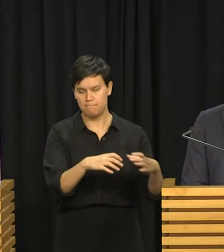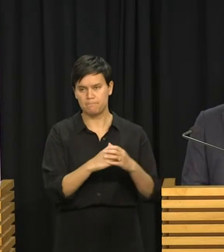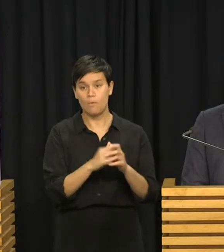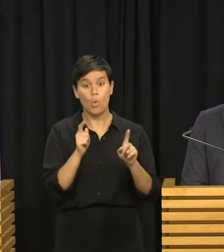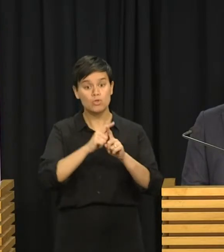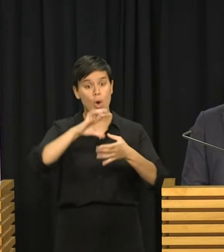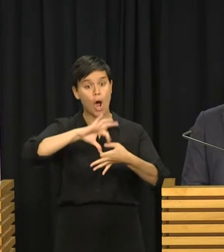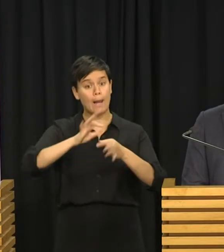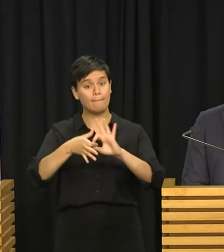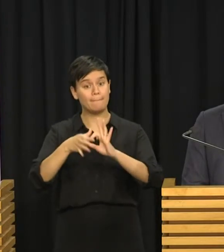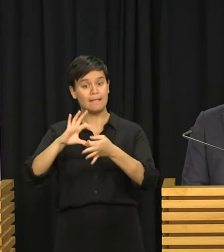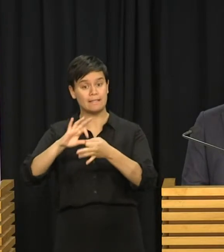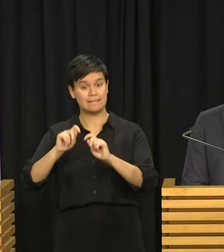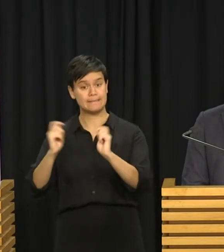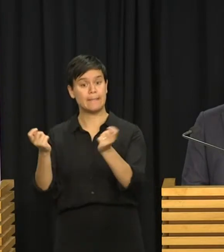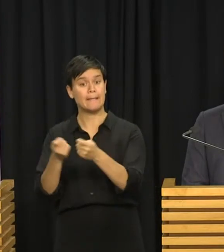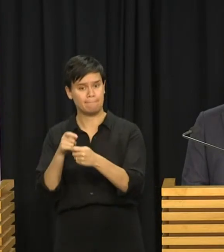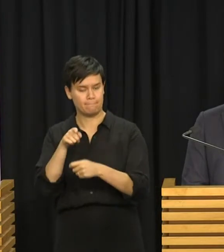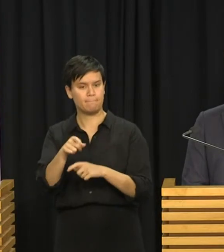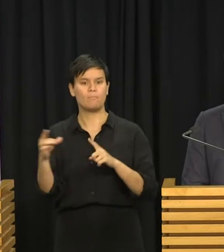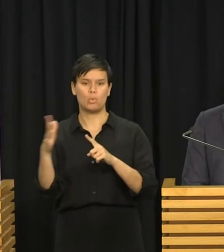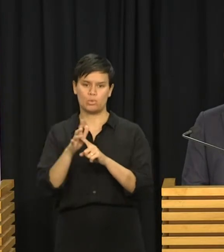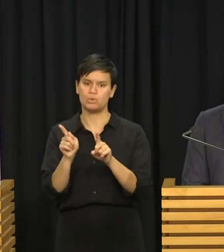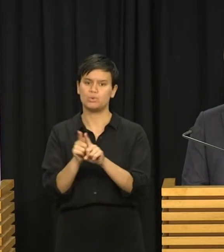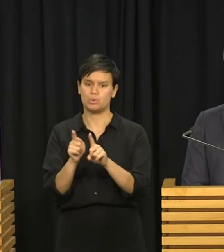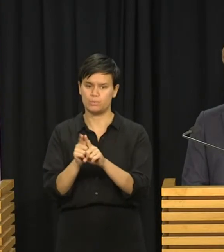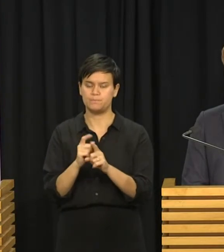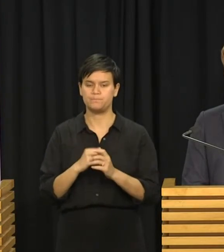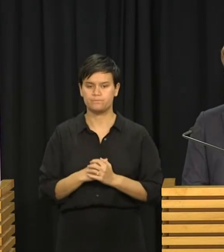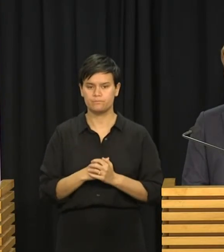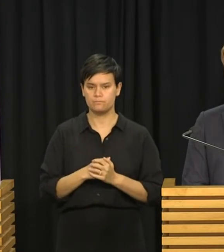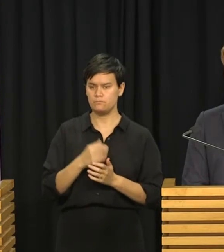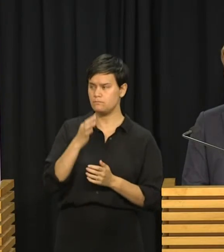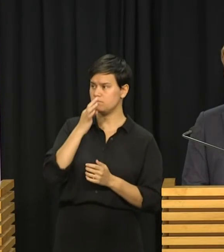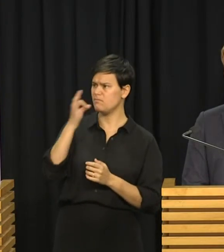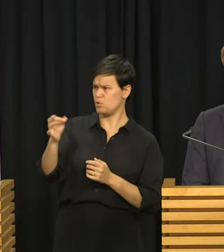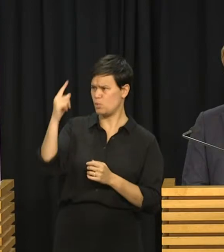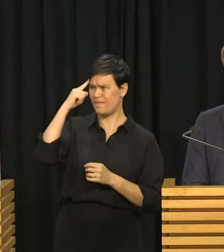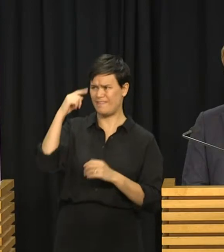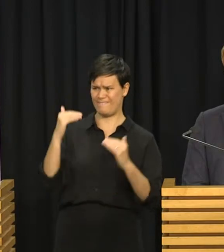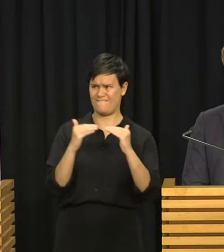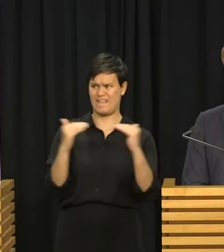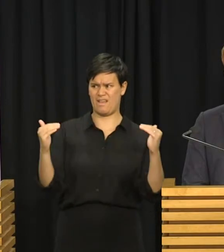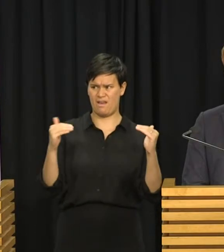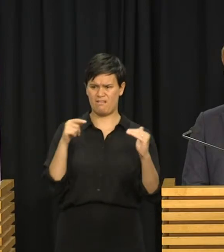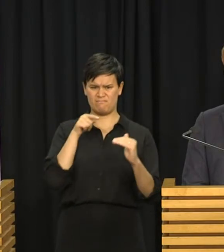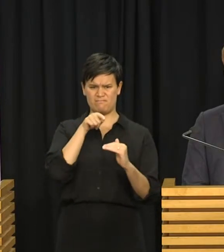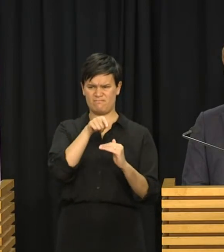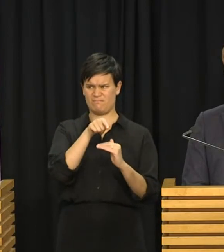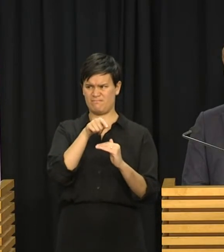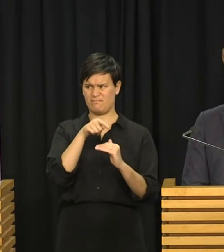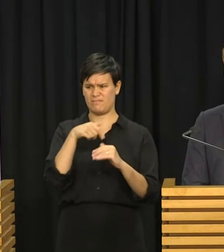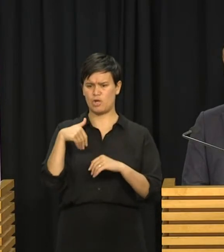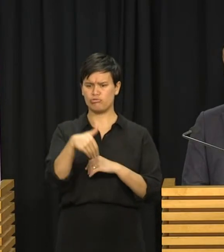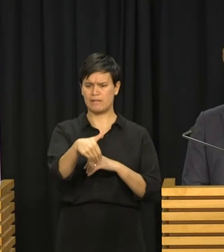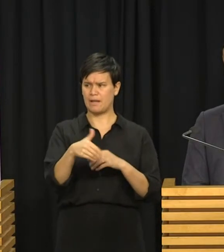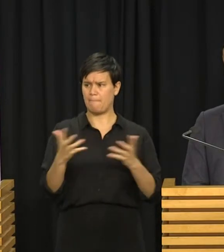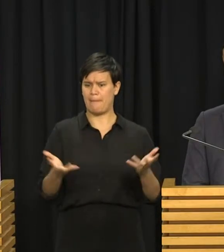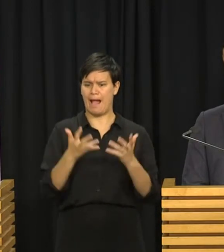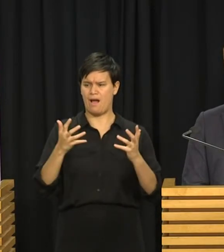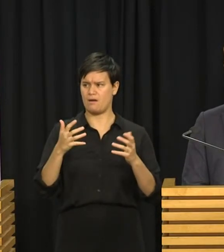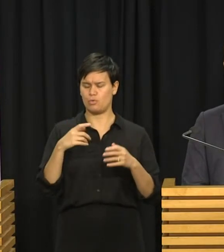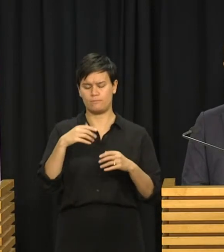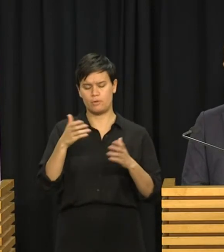Olympians. That's something we'll look to work through as we deal with our sequencing framework. Would it be fair for them to skip the queue ahead of some of our most vulnerable? Yeah, and